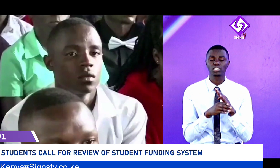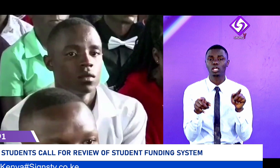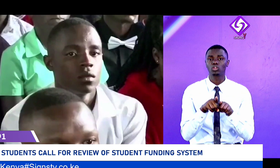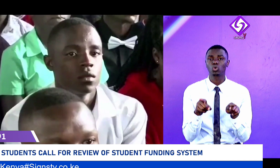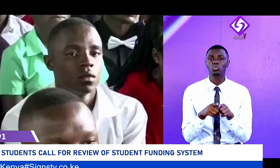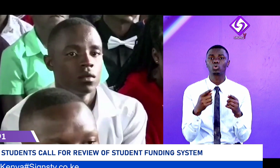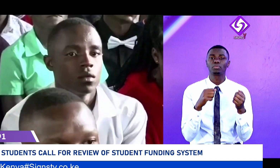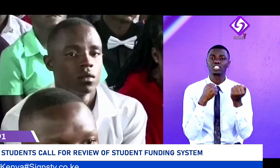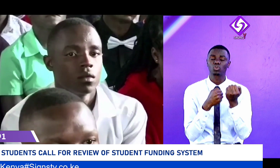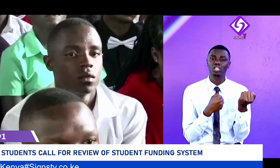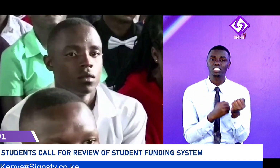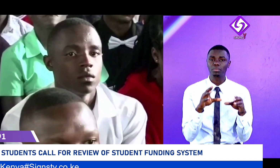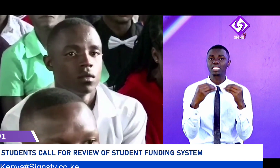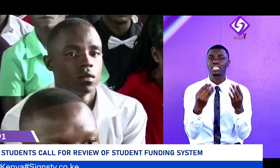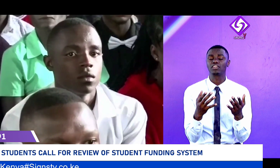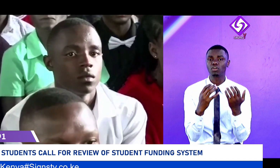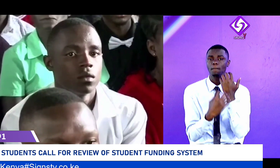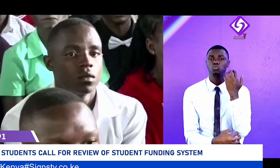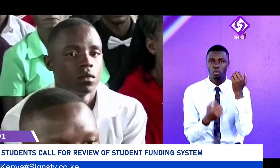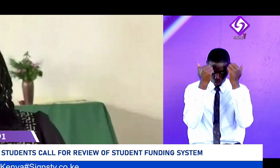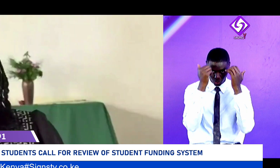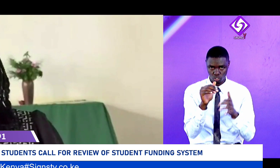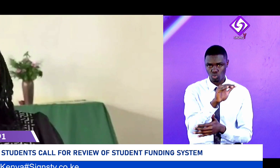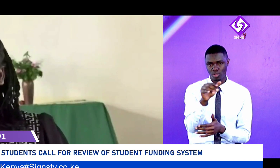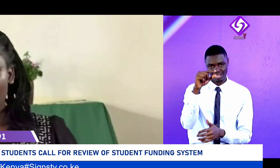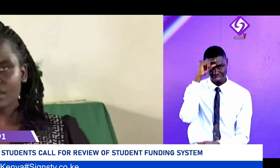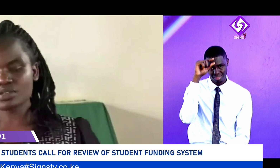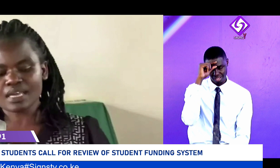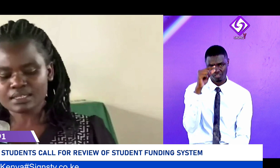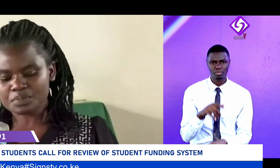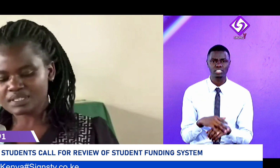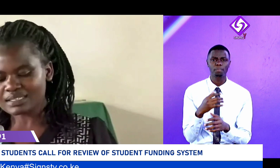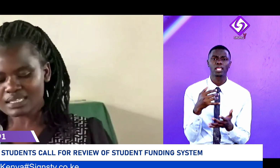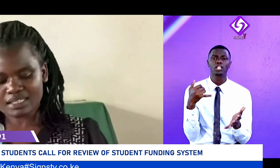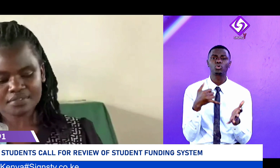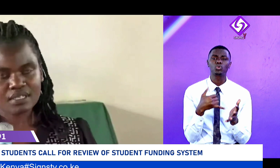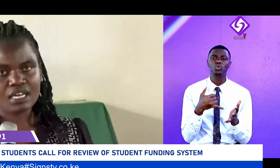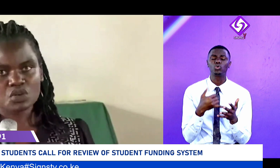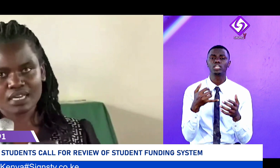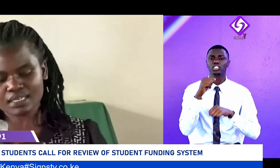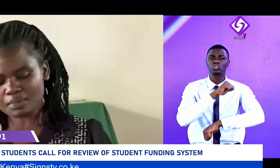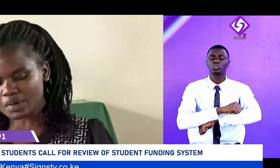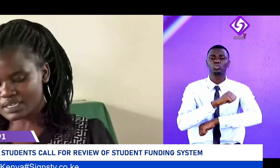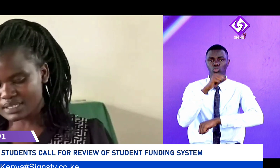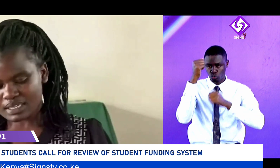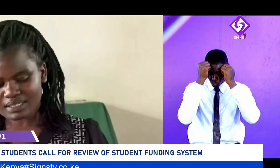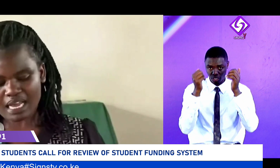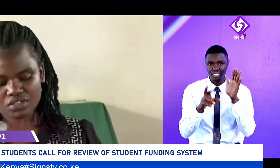students in need. We are going to ask the government to include student representatives in the education policy